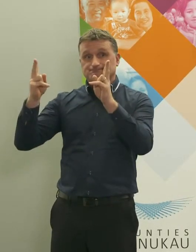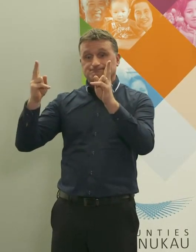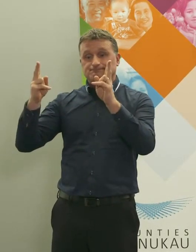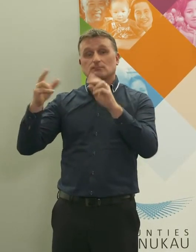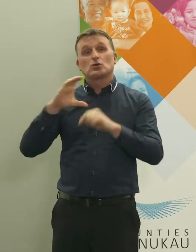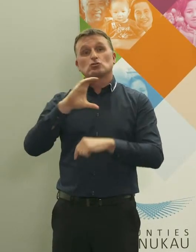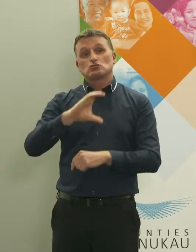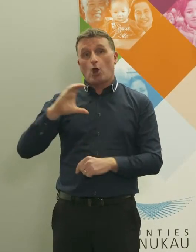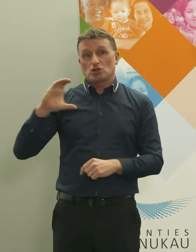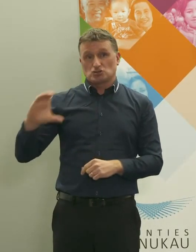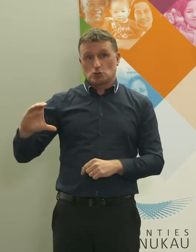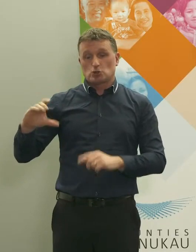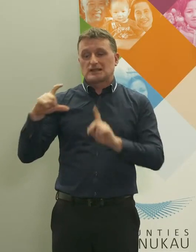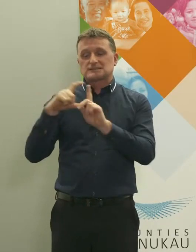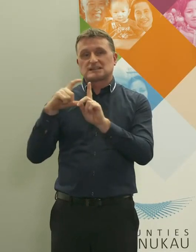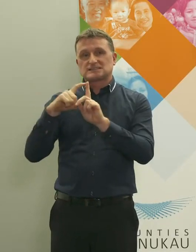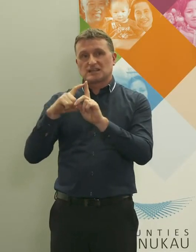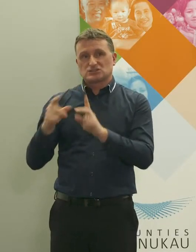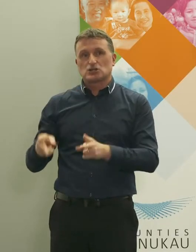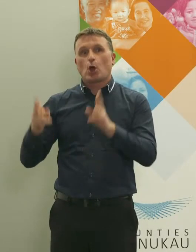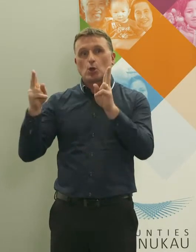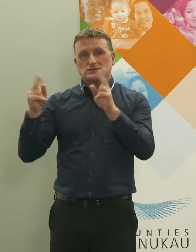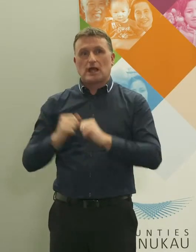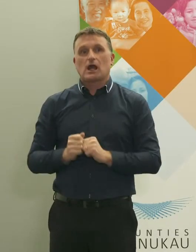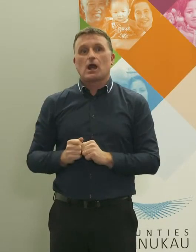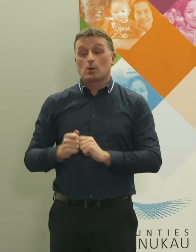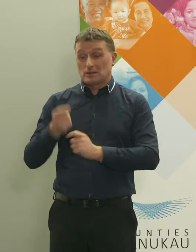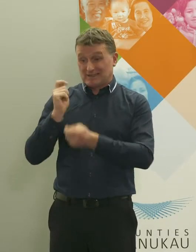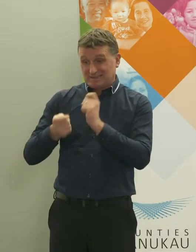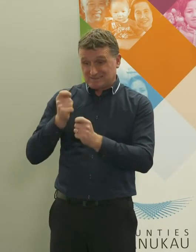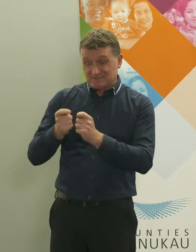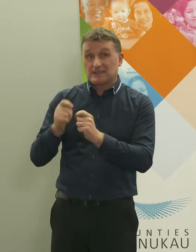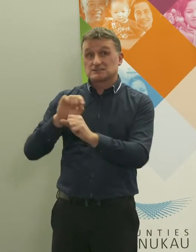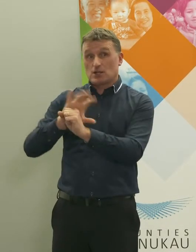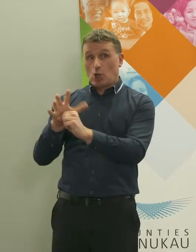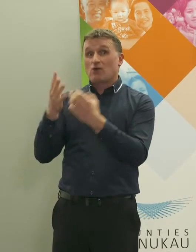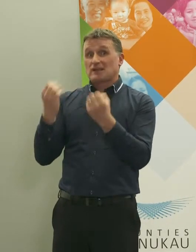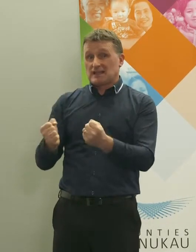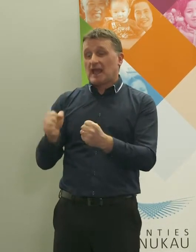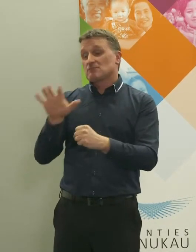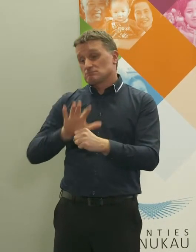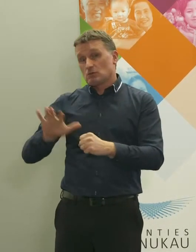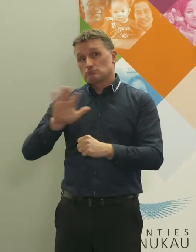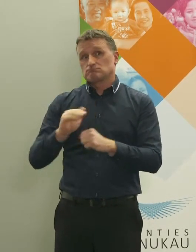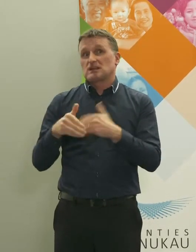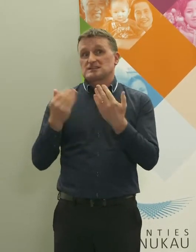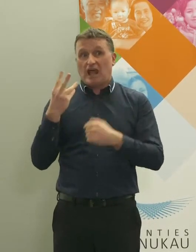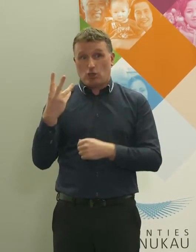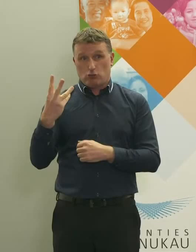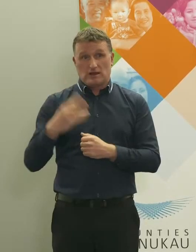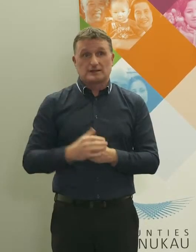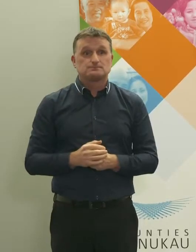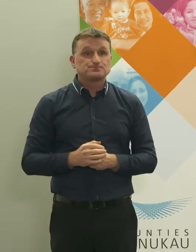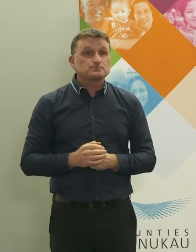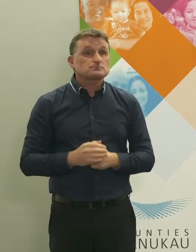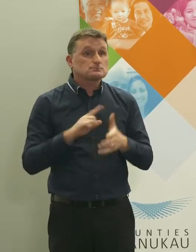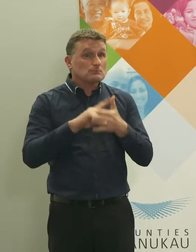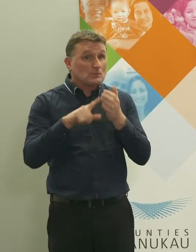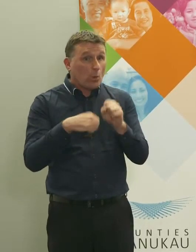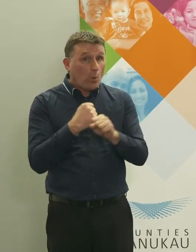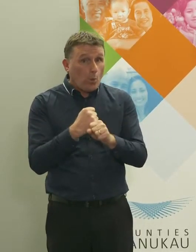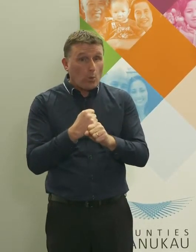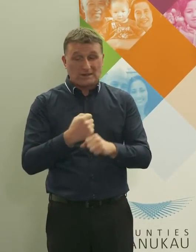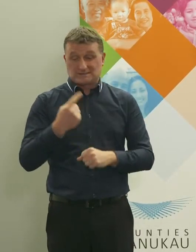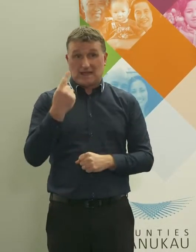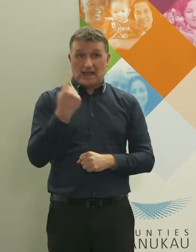in Christchurch and tested positive around day 3 of her stay. Since August the 11th, our contact